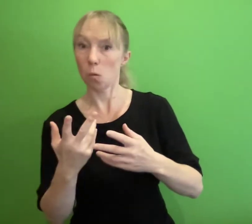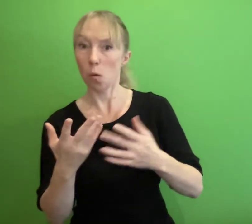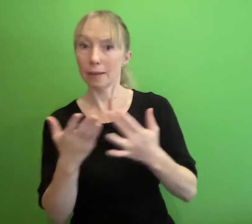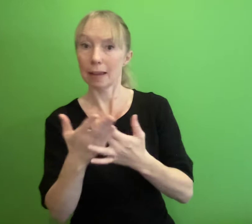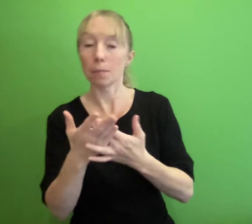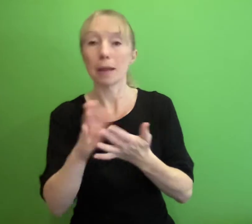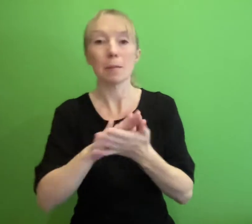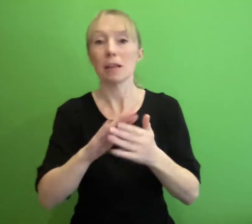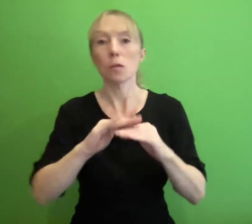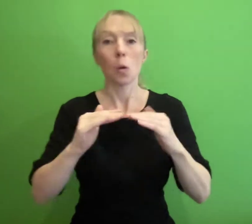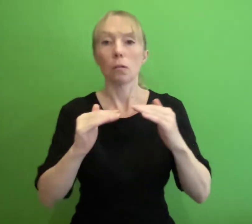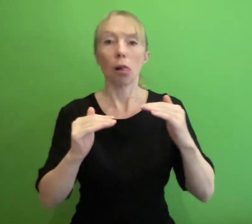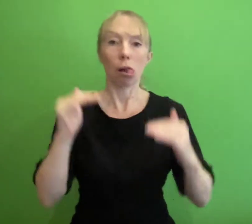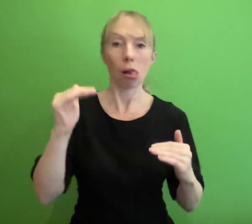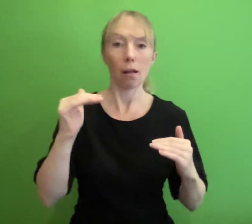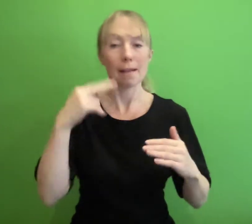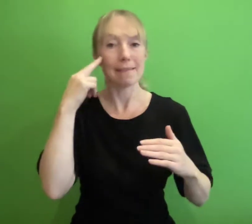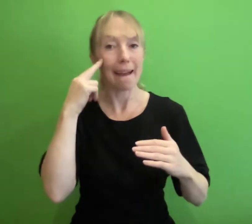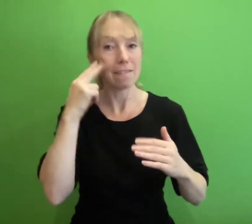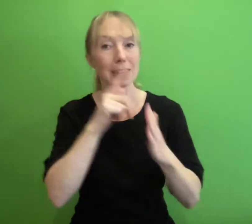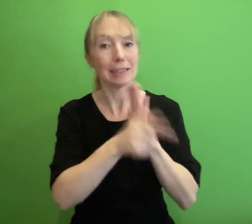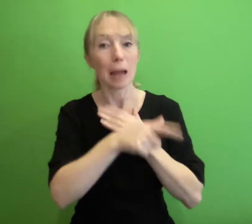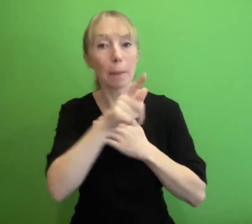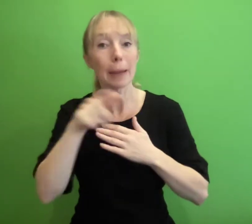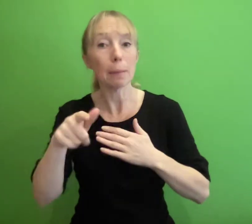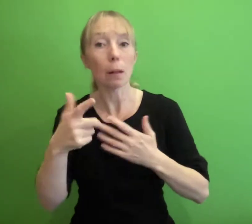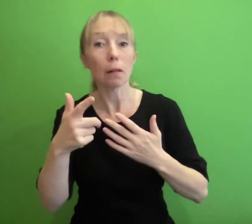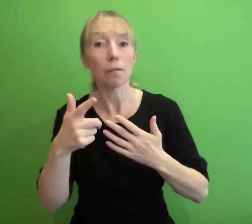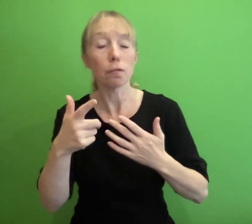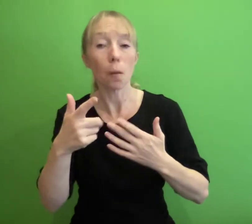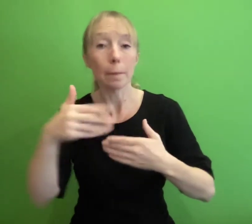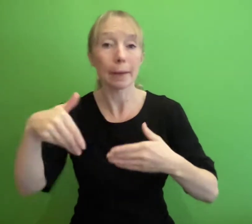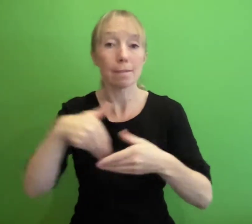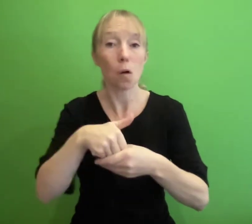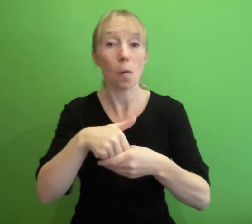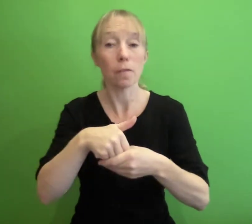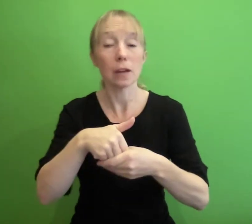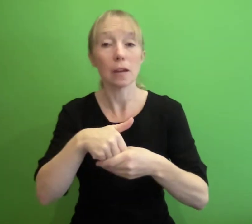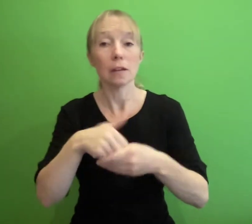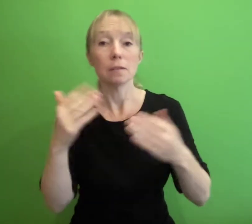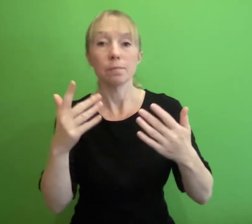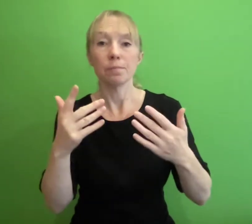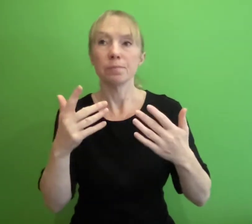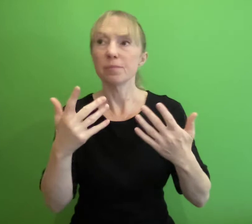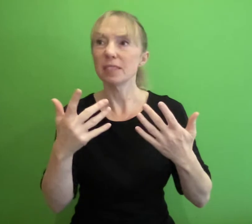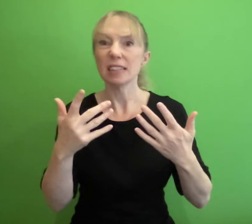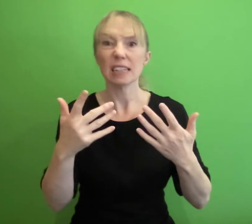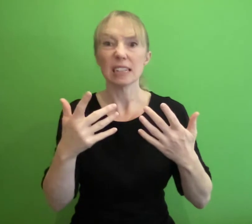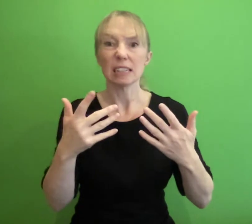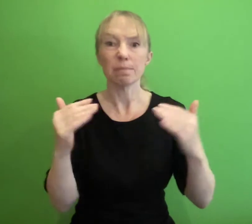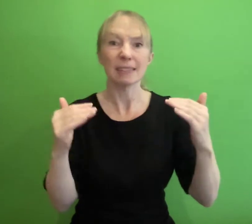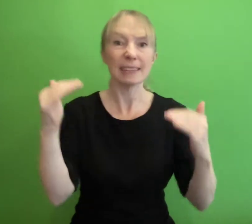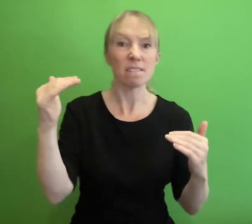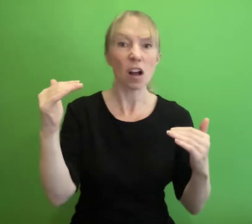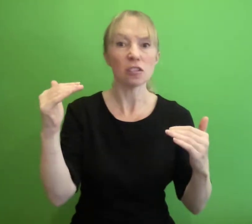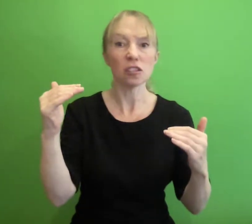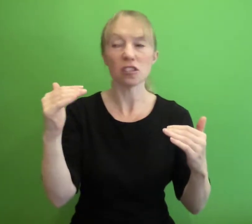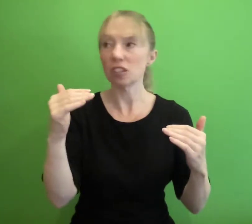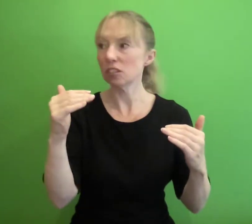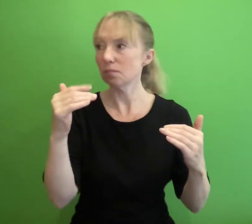deaf or disabled people from participating. The disadvantages deaf and disabled people face can be quite broad and